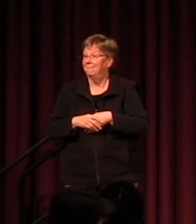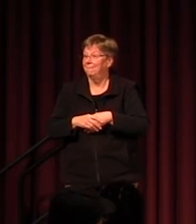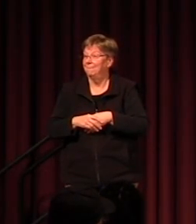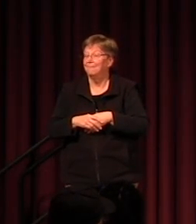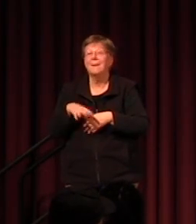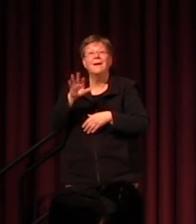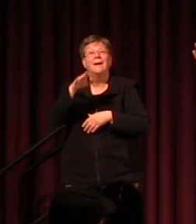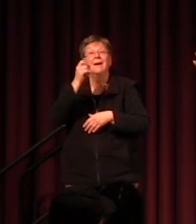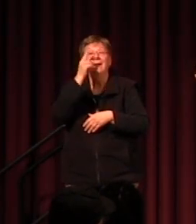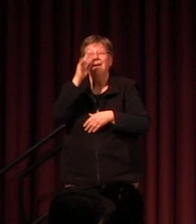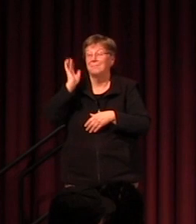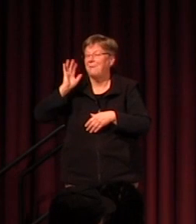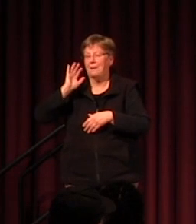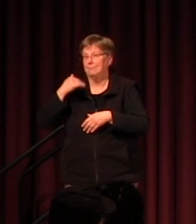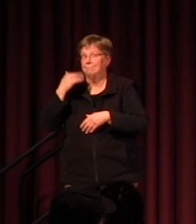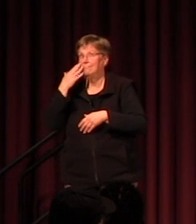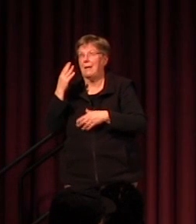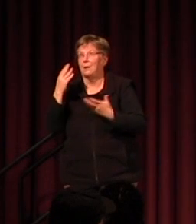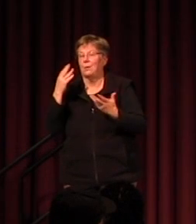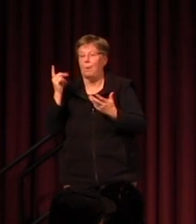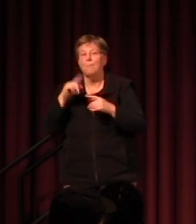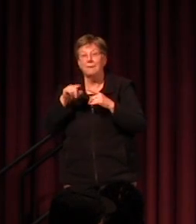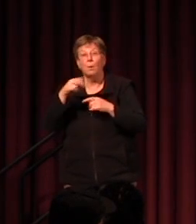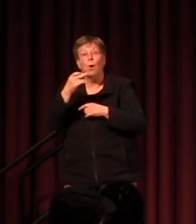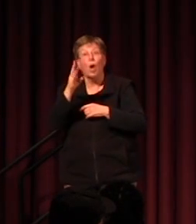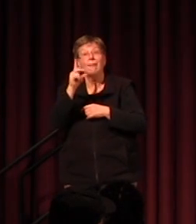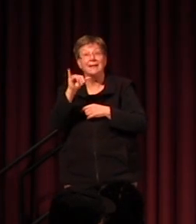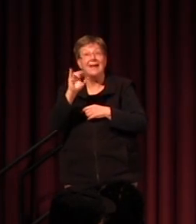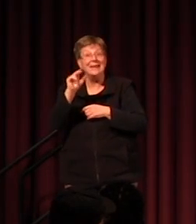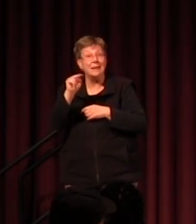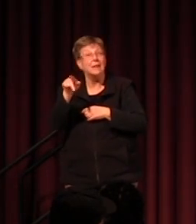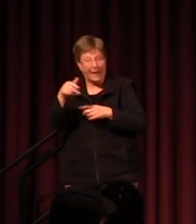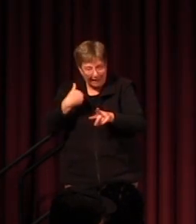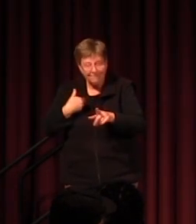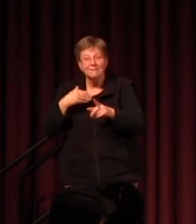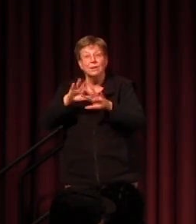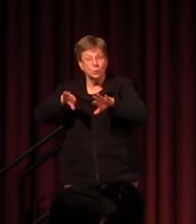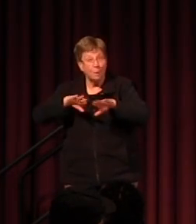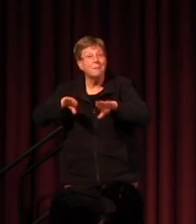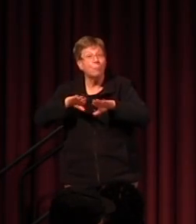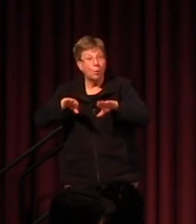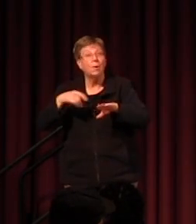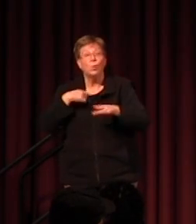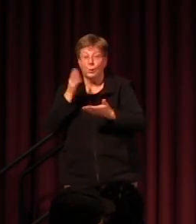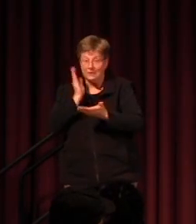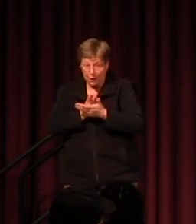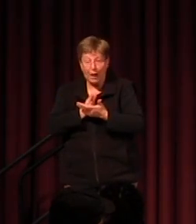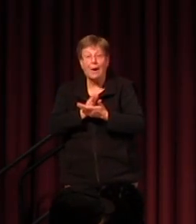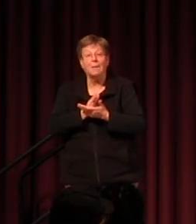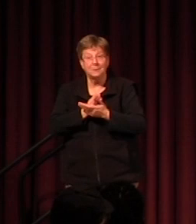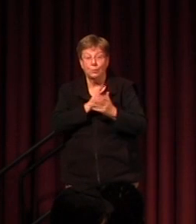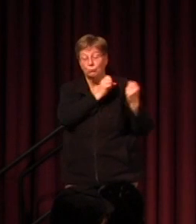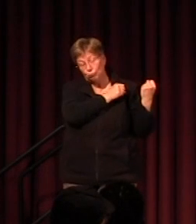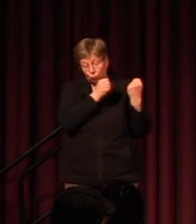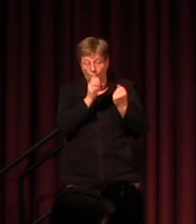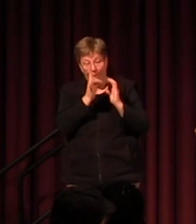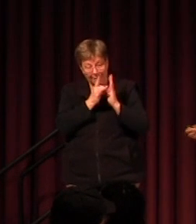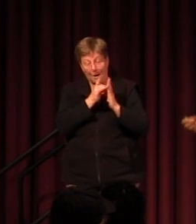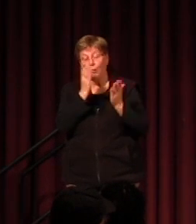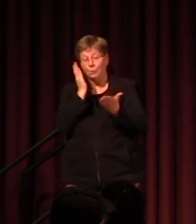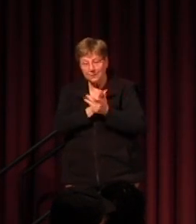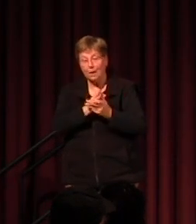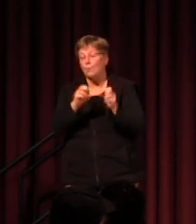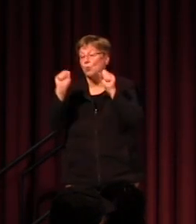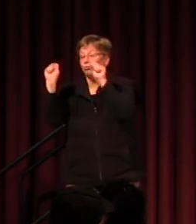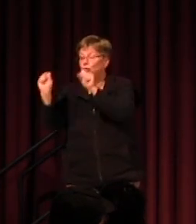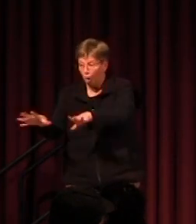Back then, I don't know where it is now, but back then there was a Holiday Inn, it had a swimming pool, right? We stopped at the end of the 8 hours. We